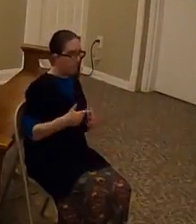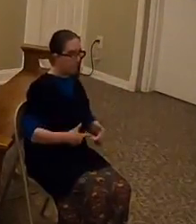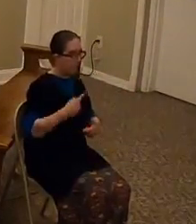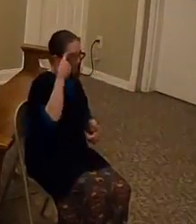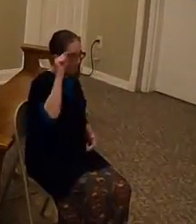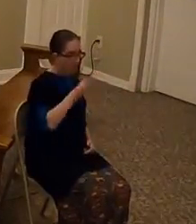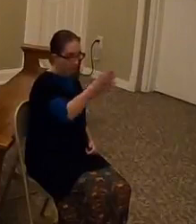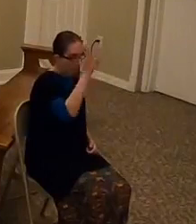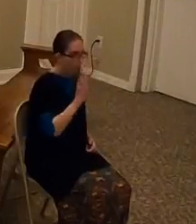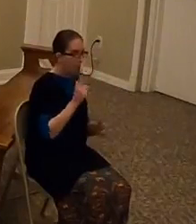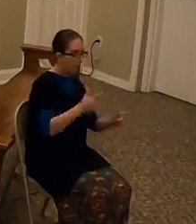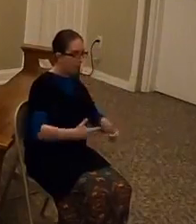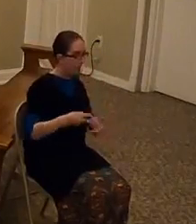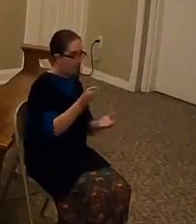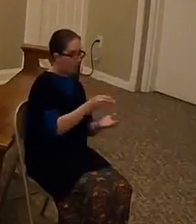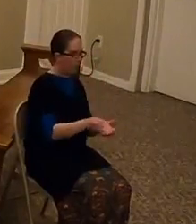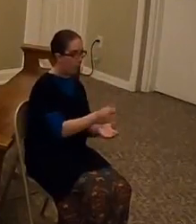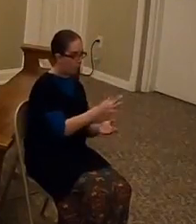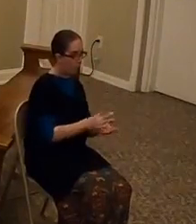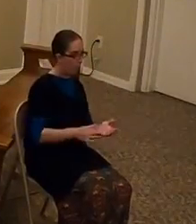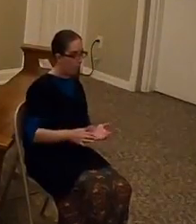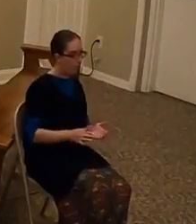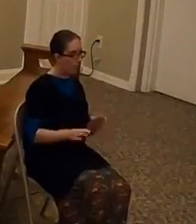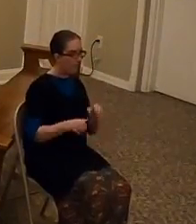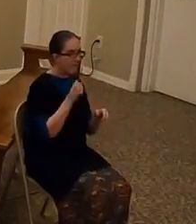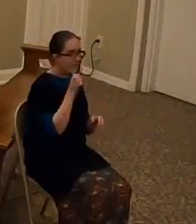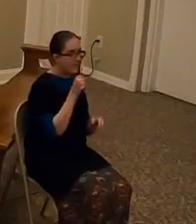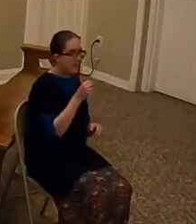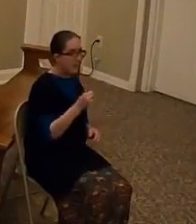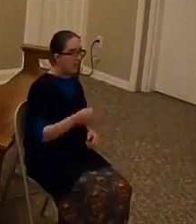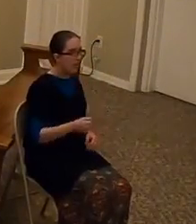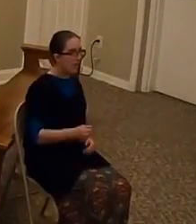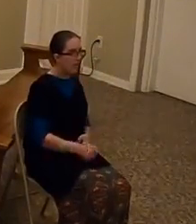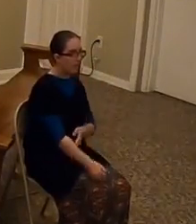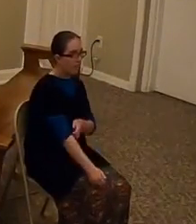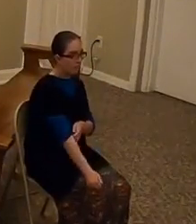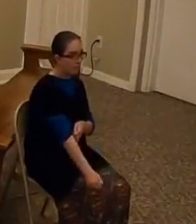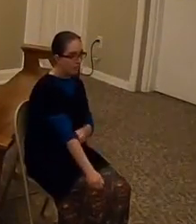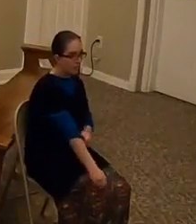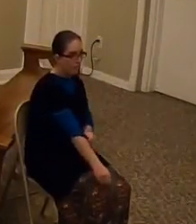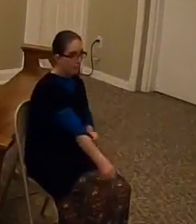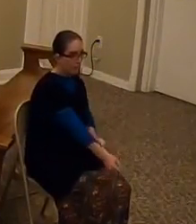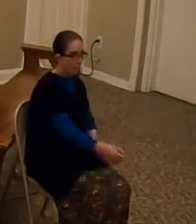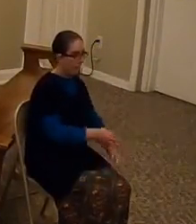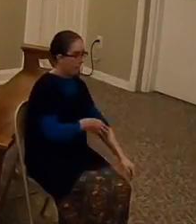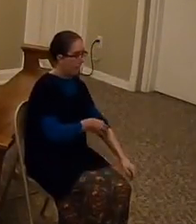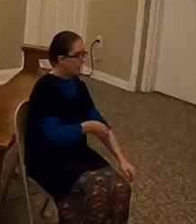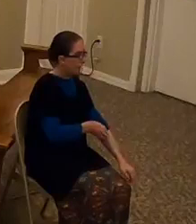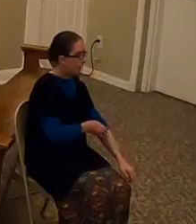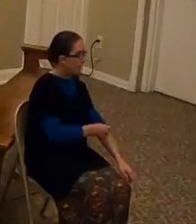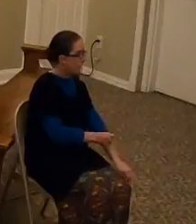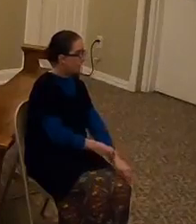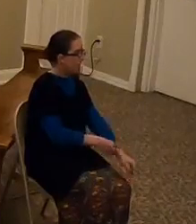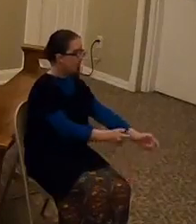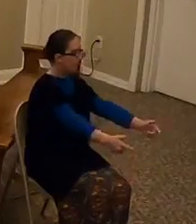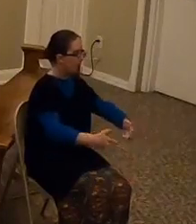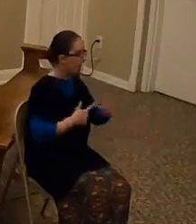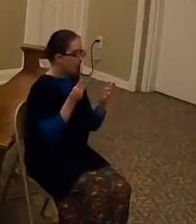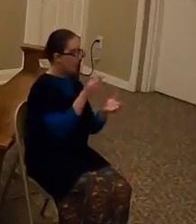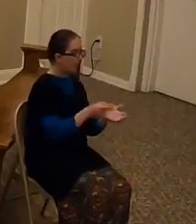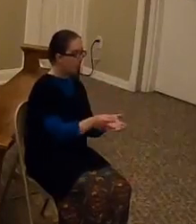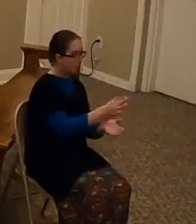living for God and living holy for God, although it don't make sense to some folks down here, can I tell you, if you're living